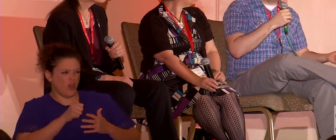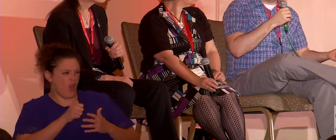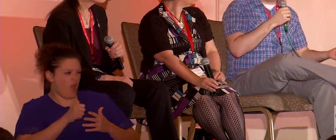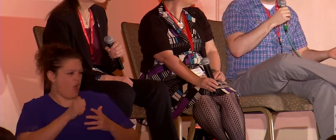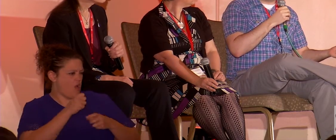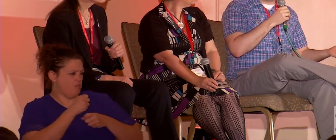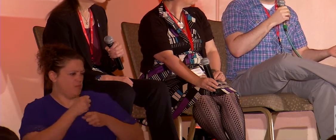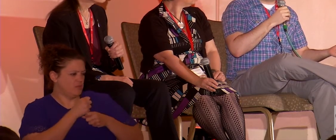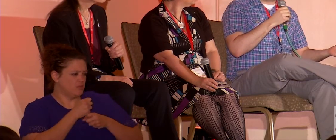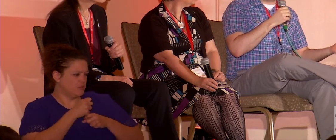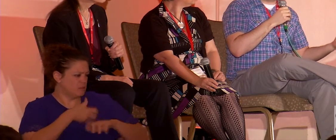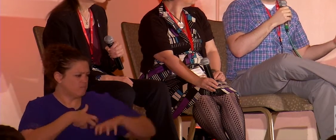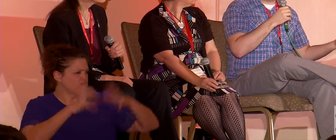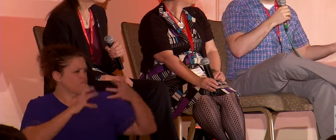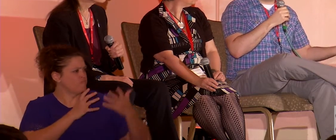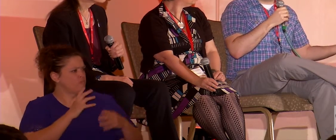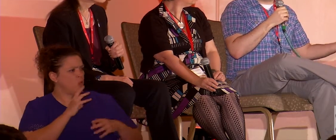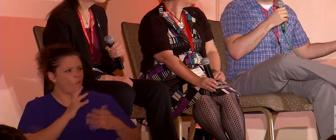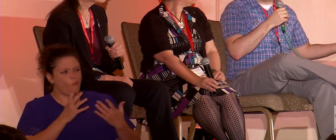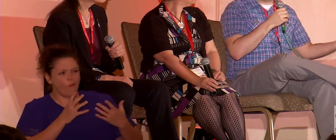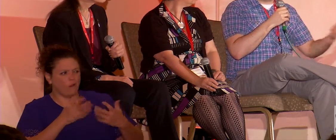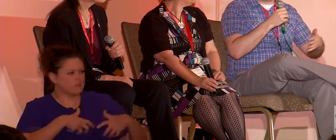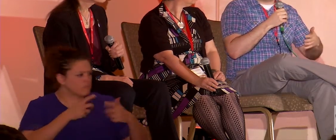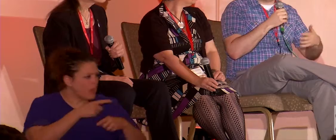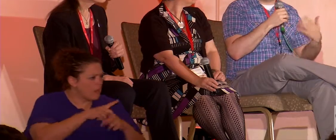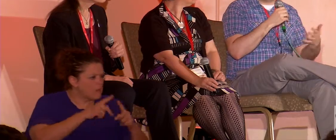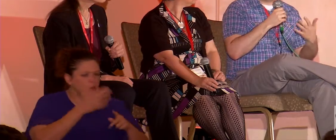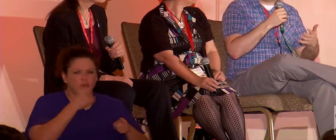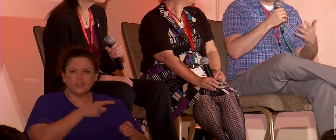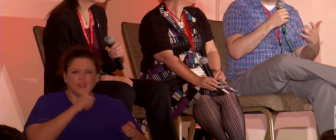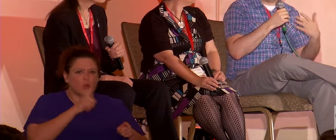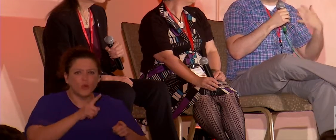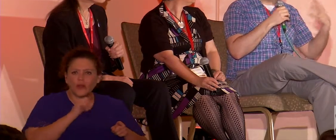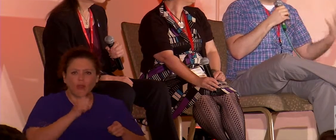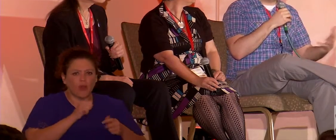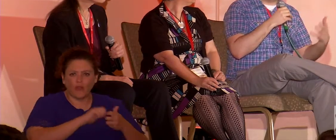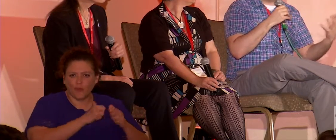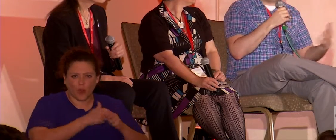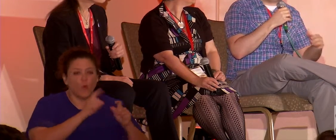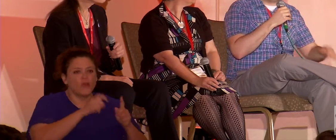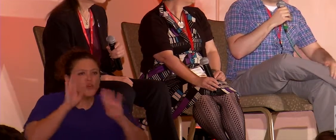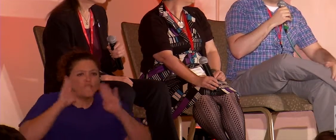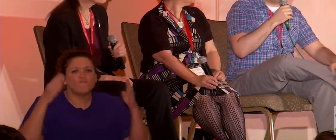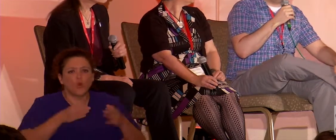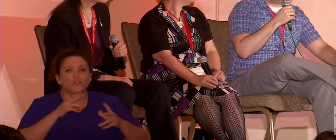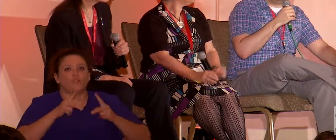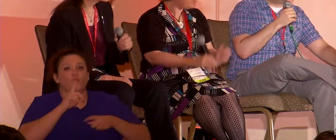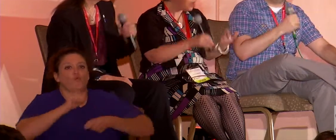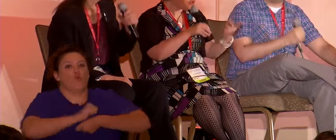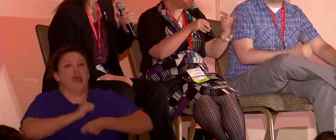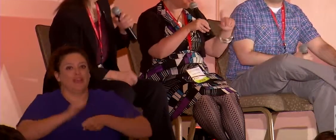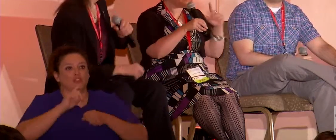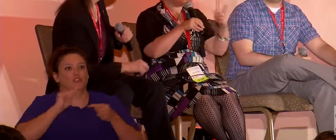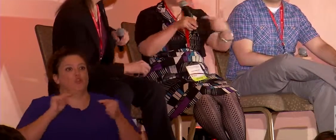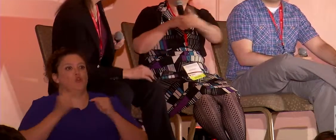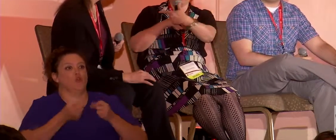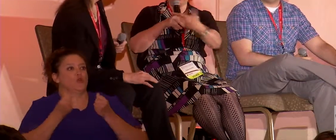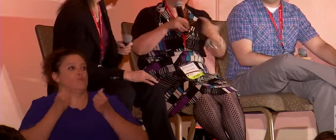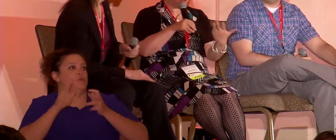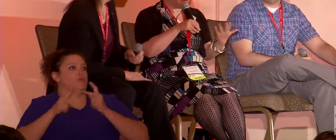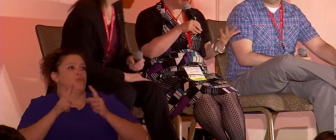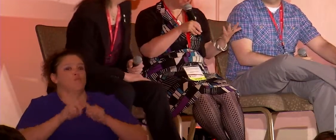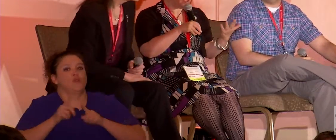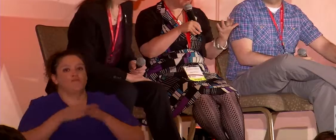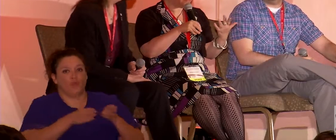problem to the detriment of working against people who really are hurting different populations in different ways. I actually just want to jump in very quickly,